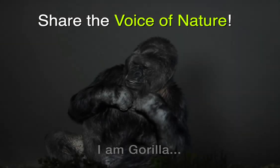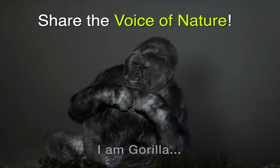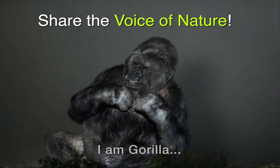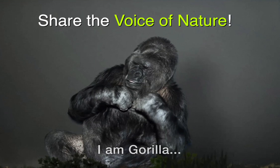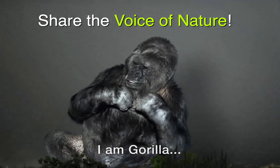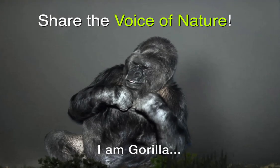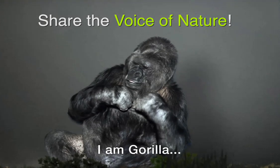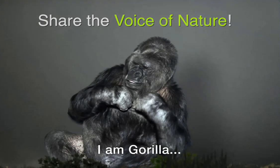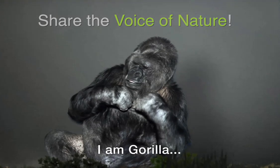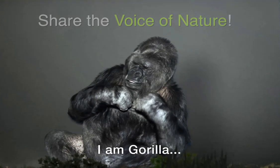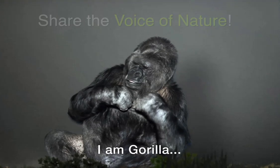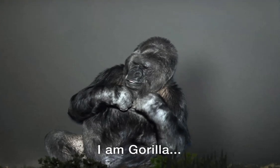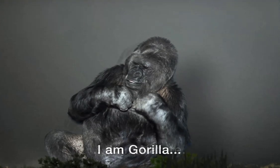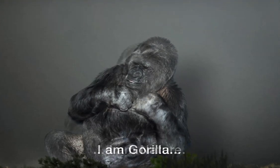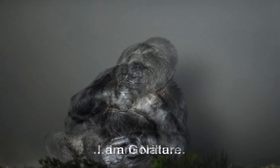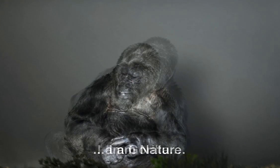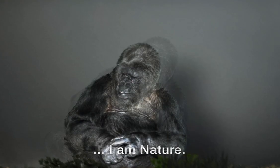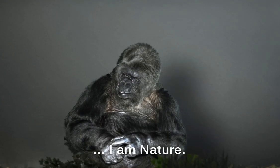I wanna show